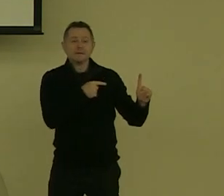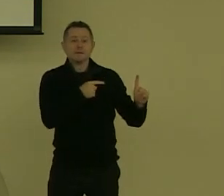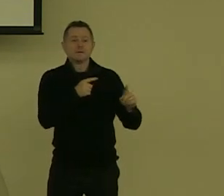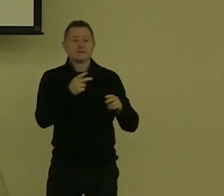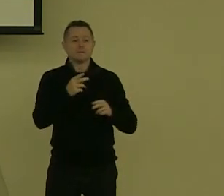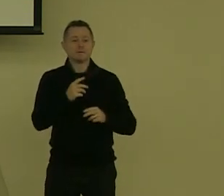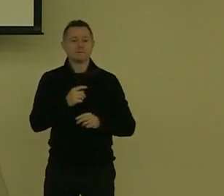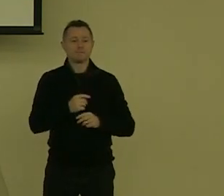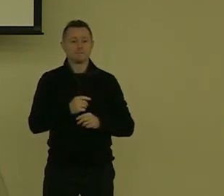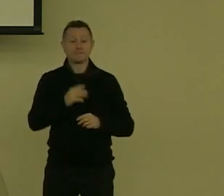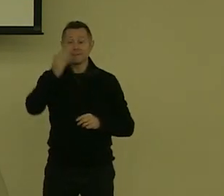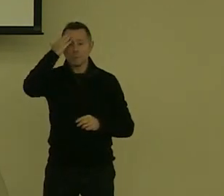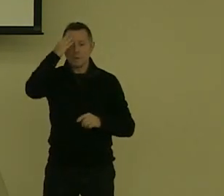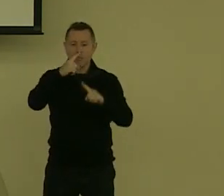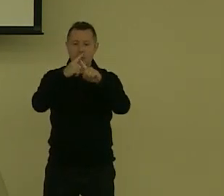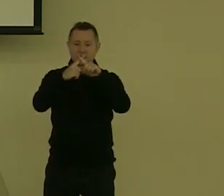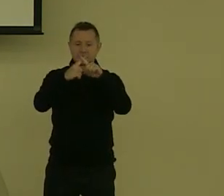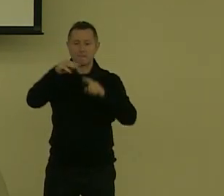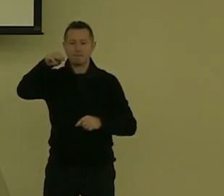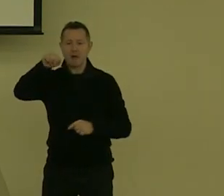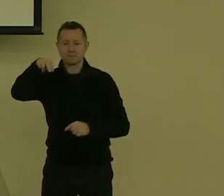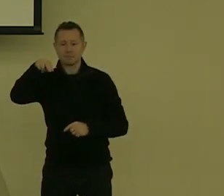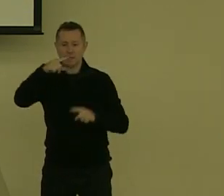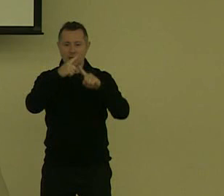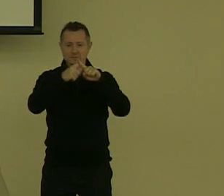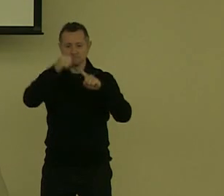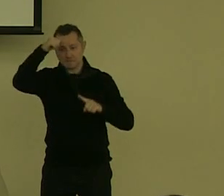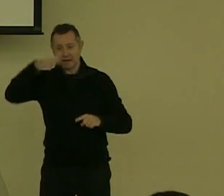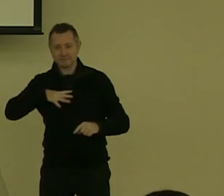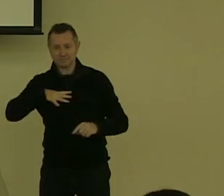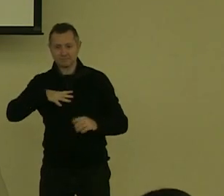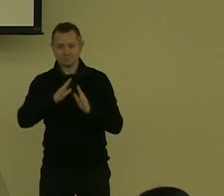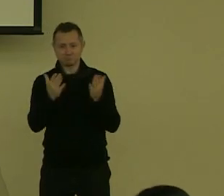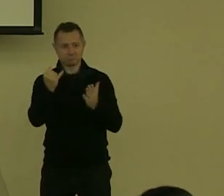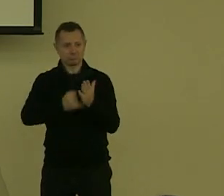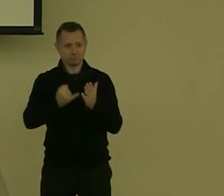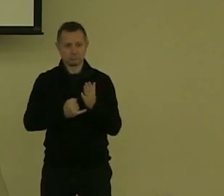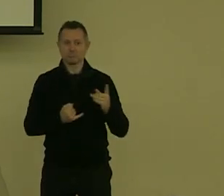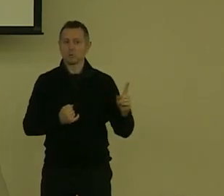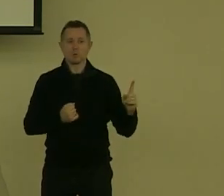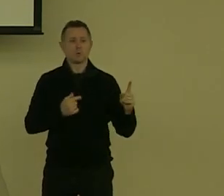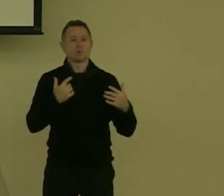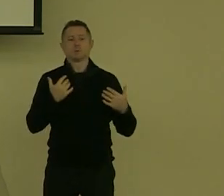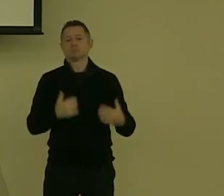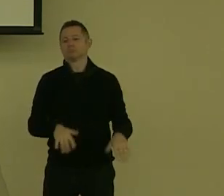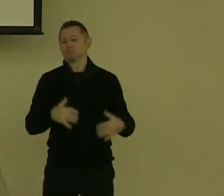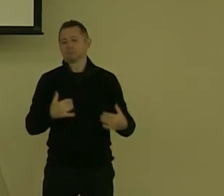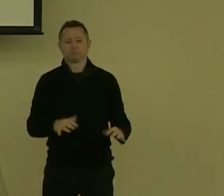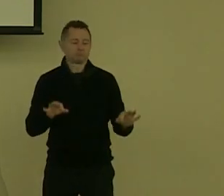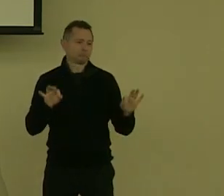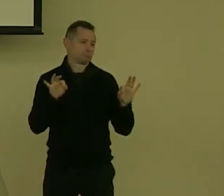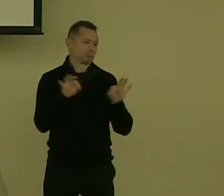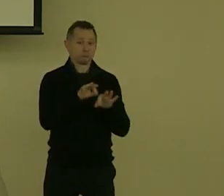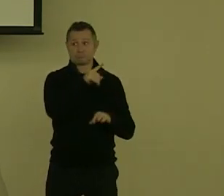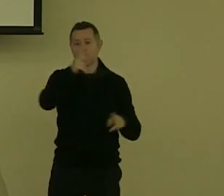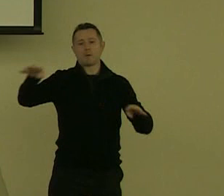years. This may be obscure to some of you, but it feels worth calling out. Yeah, maybe 17